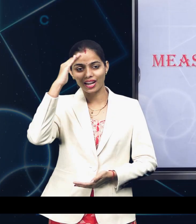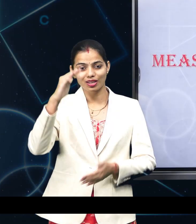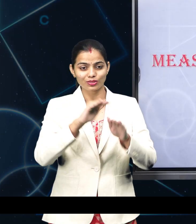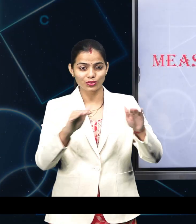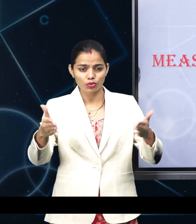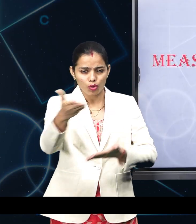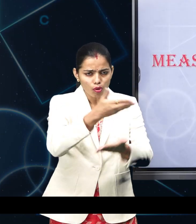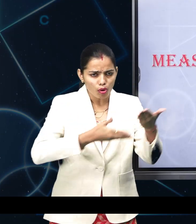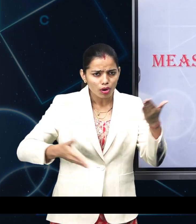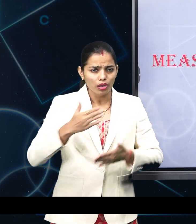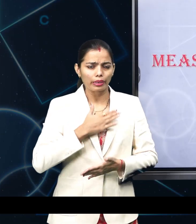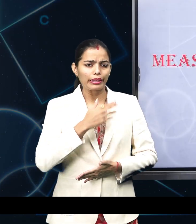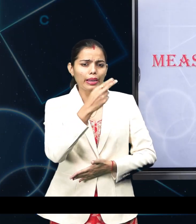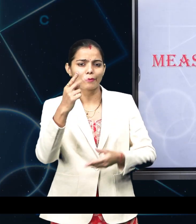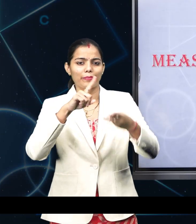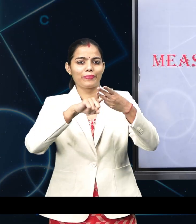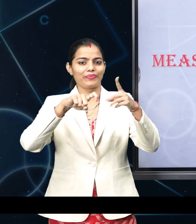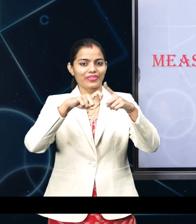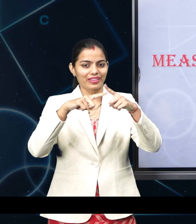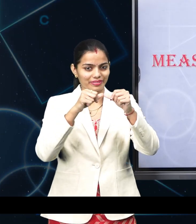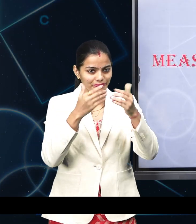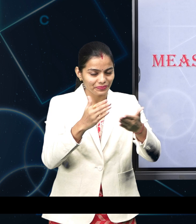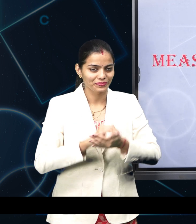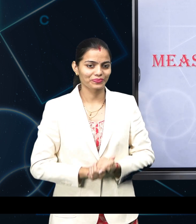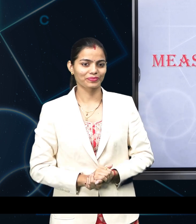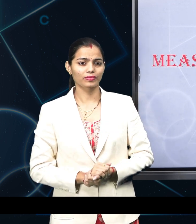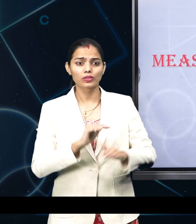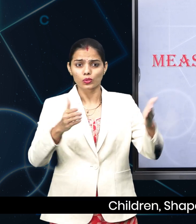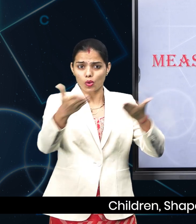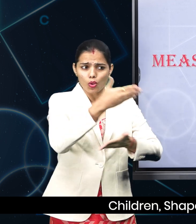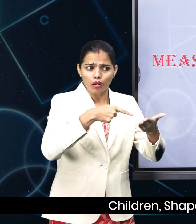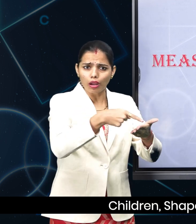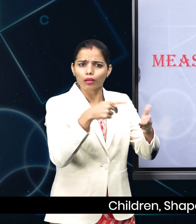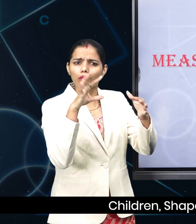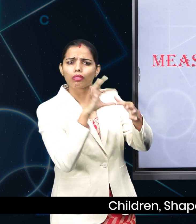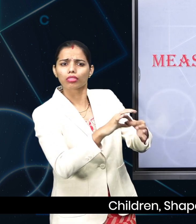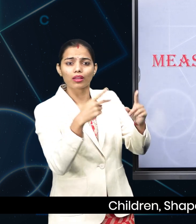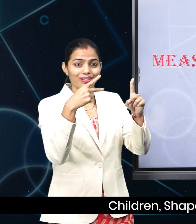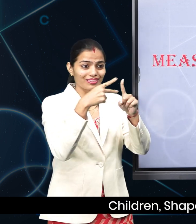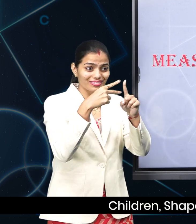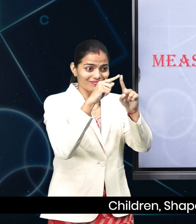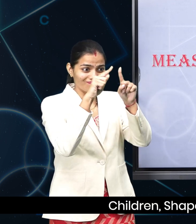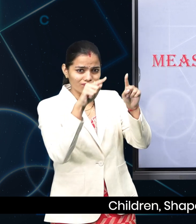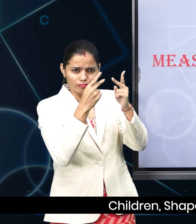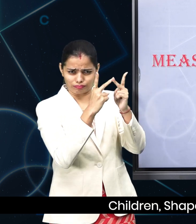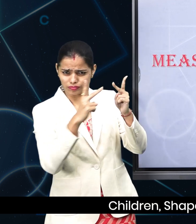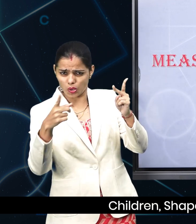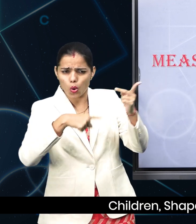Hello children, I am Ekta. Children, shapes are everywhere